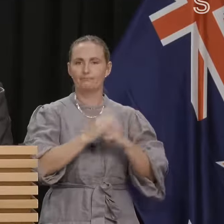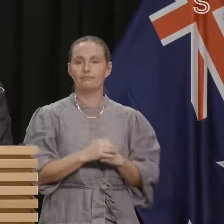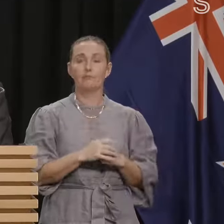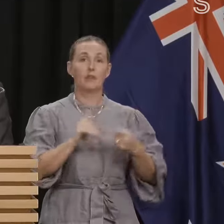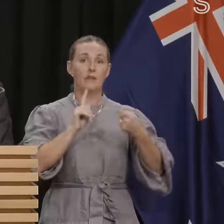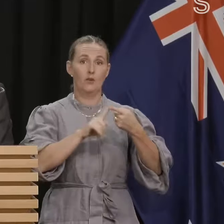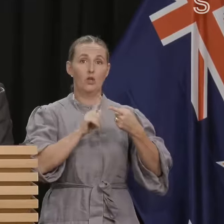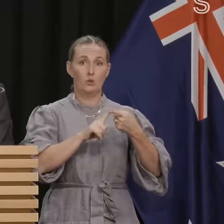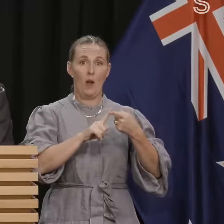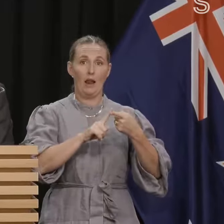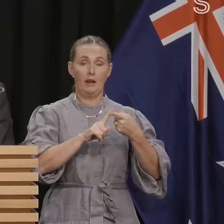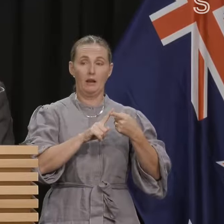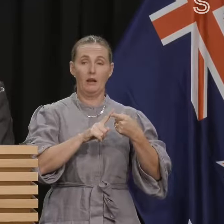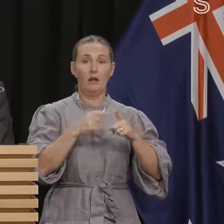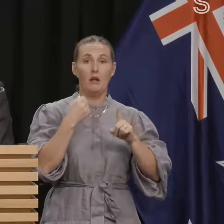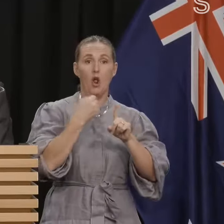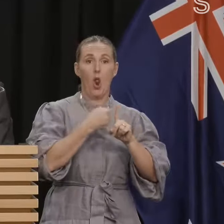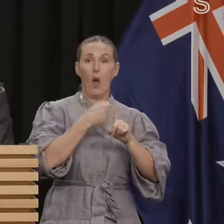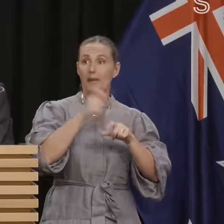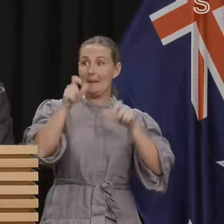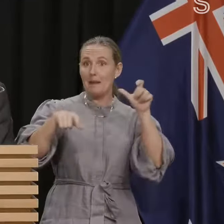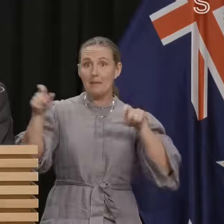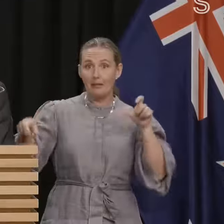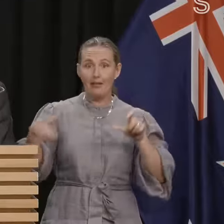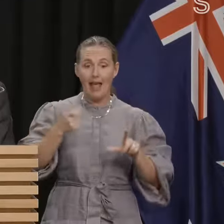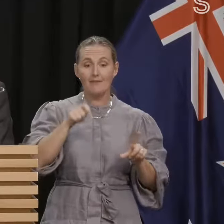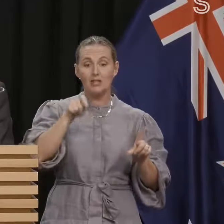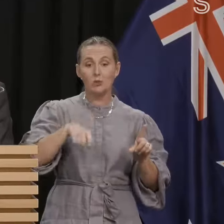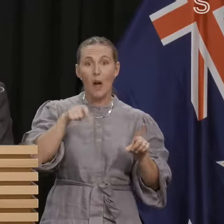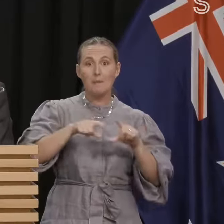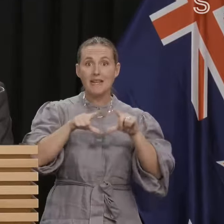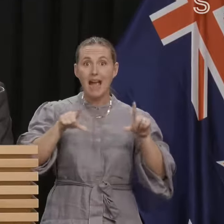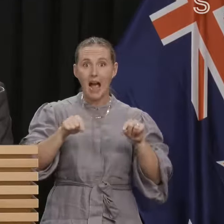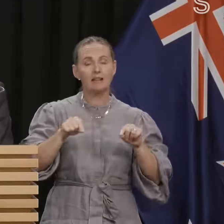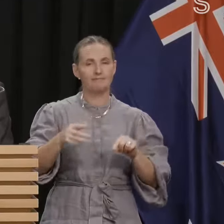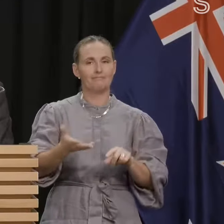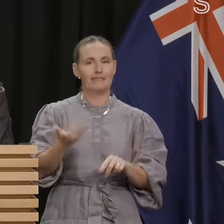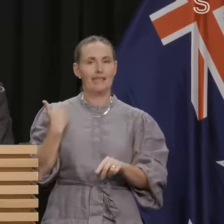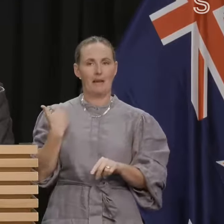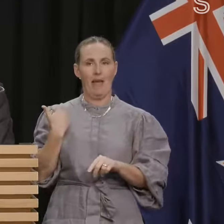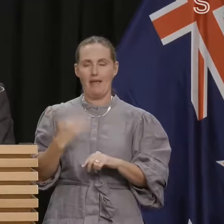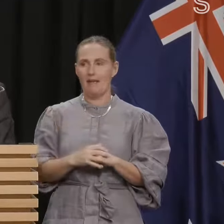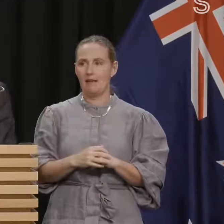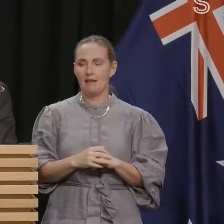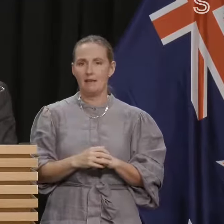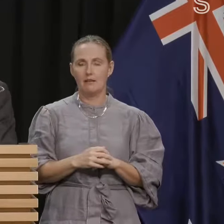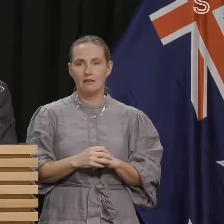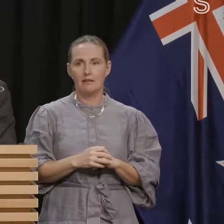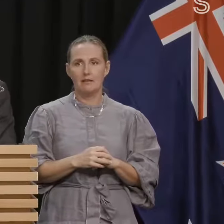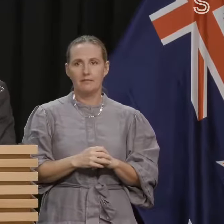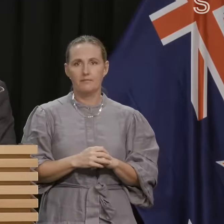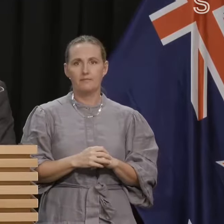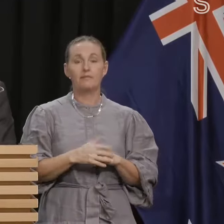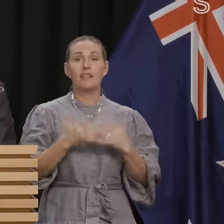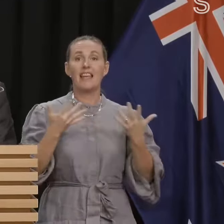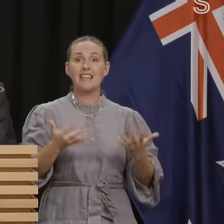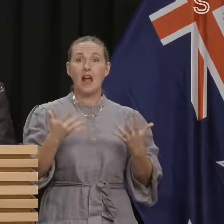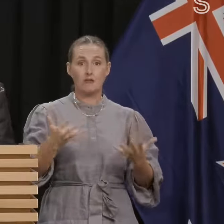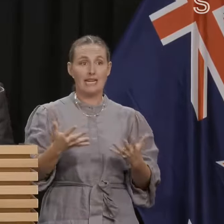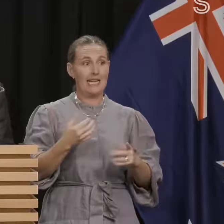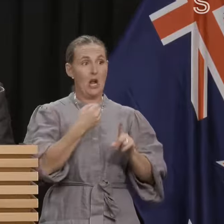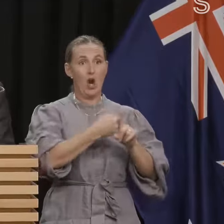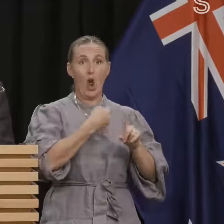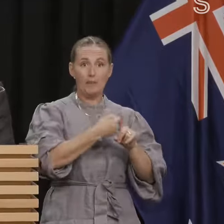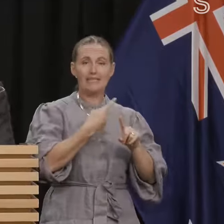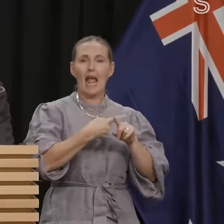remove swipe card access for lobbyists. Currently, some lobbyists, as well as business and union representatives, have swipe